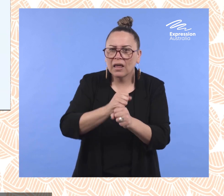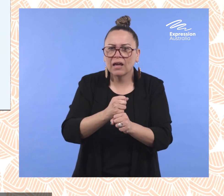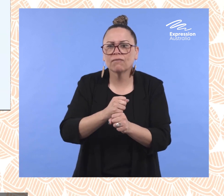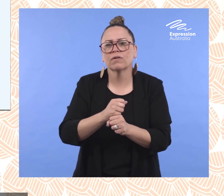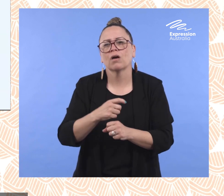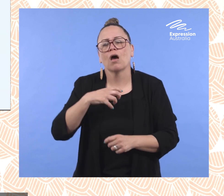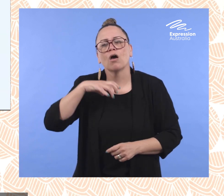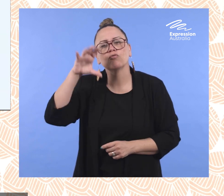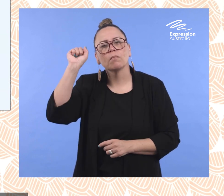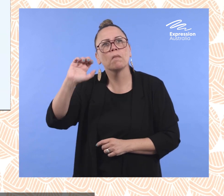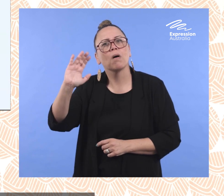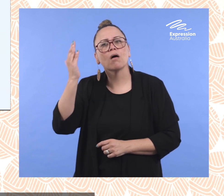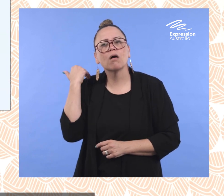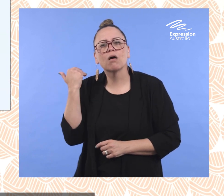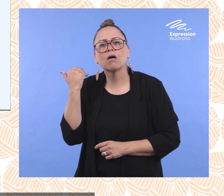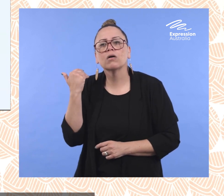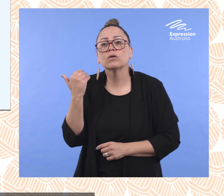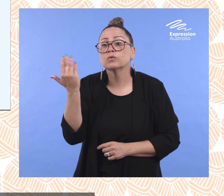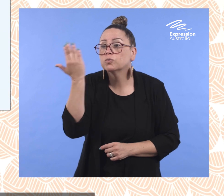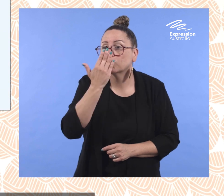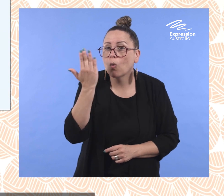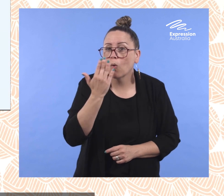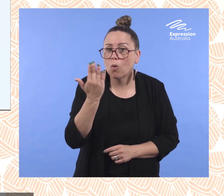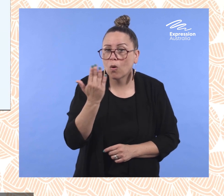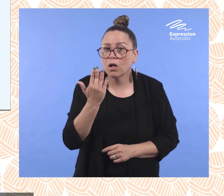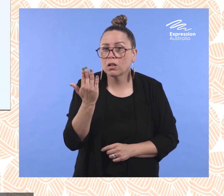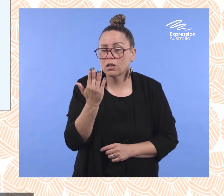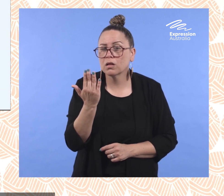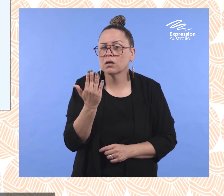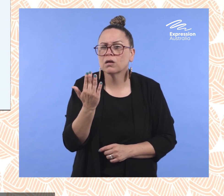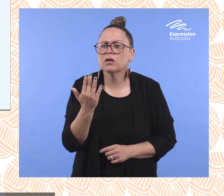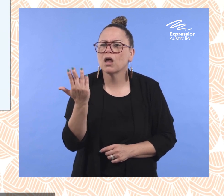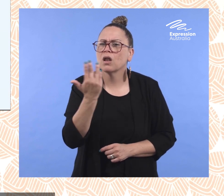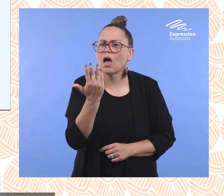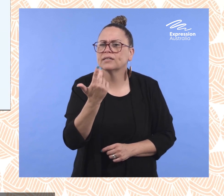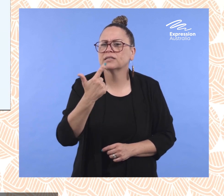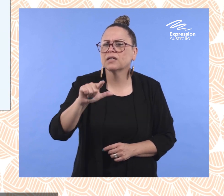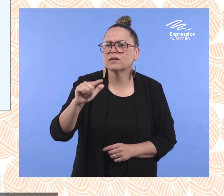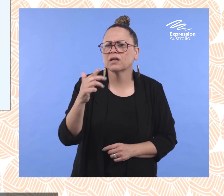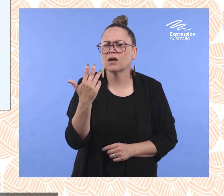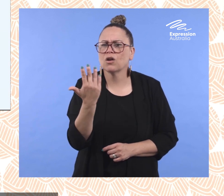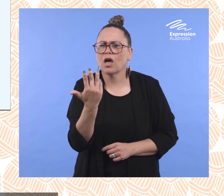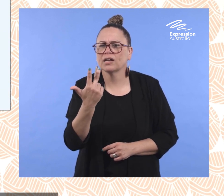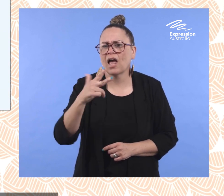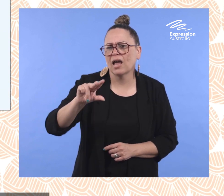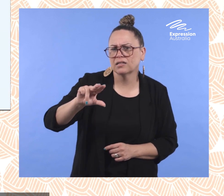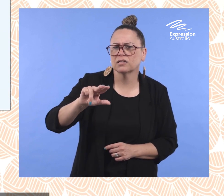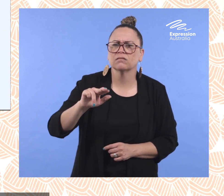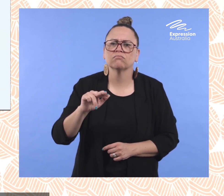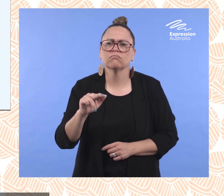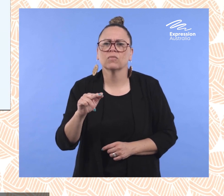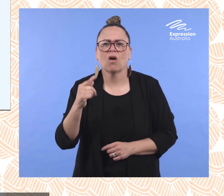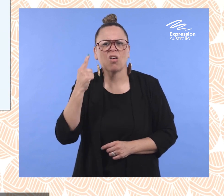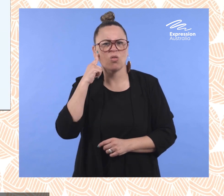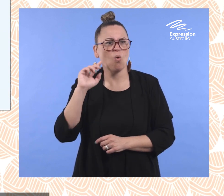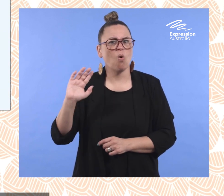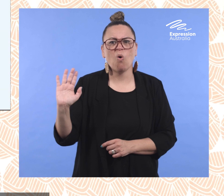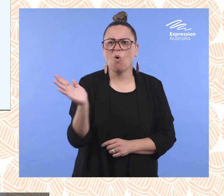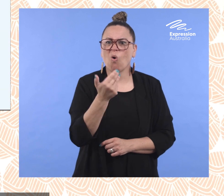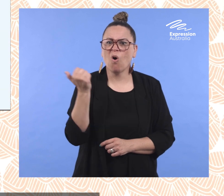can remember at one time, particularly when I was in my schooling in 70s and 80s, thinking that Aboriginal people would have